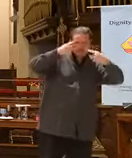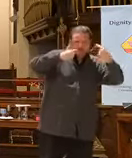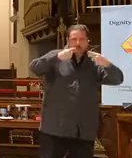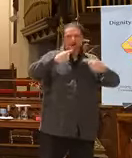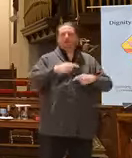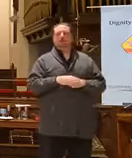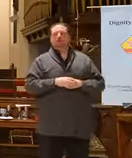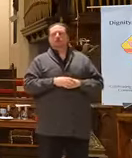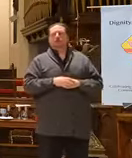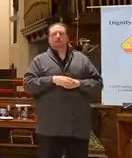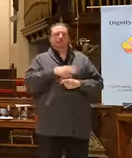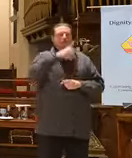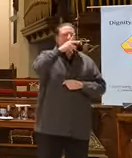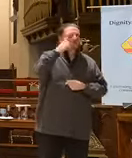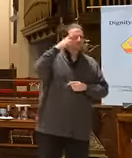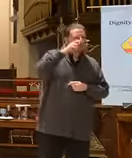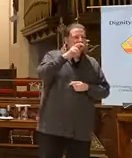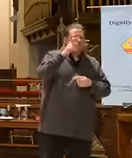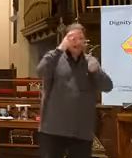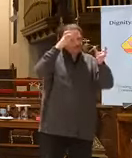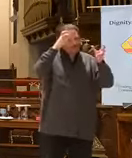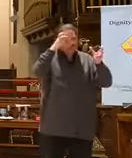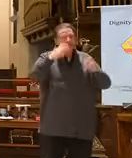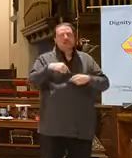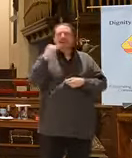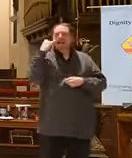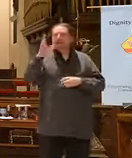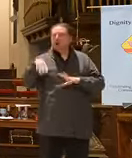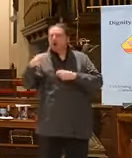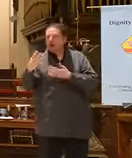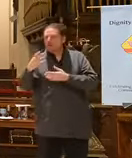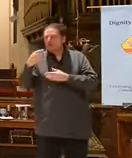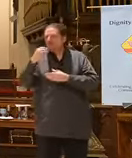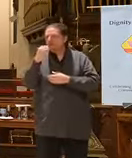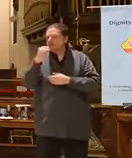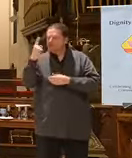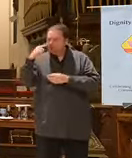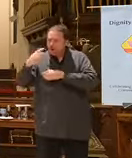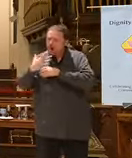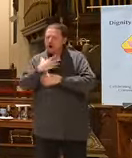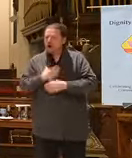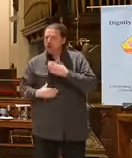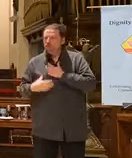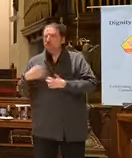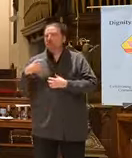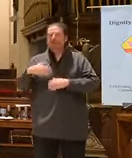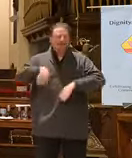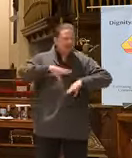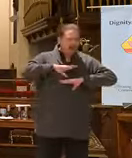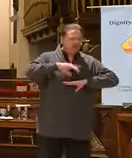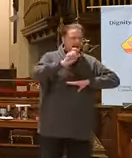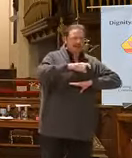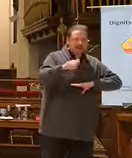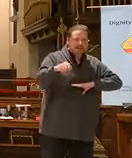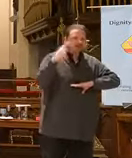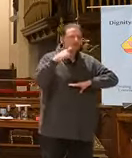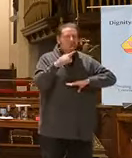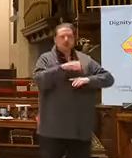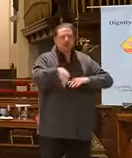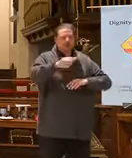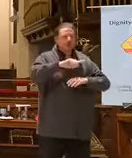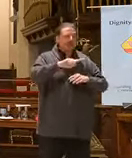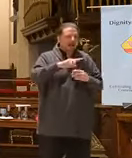the speaking of evil, if you offer your food to the hungry and satisfy the needs of the